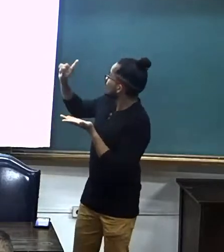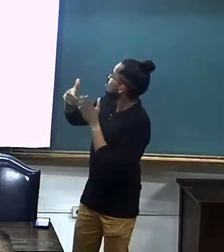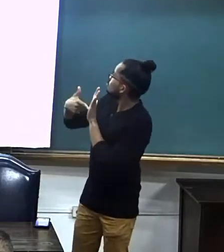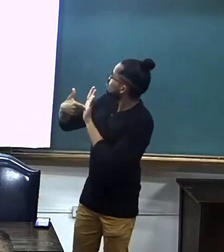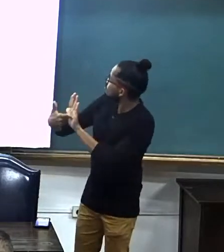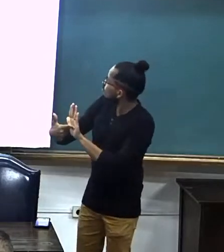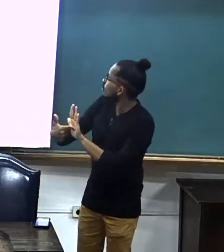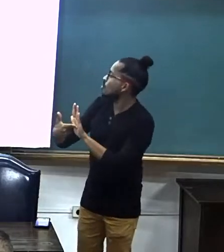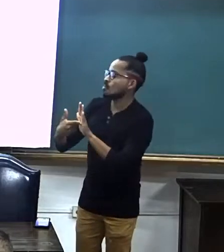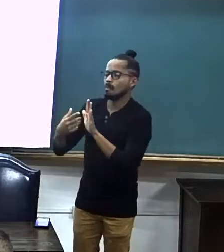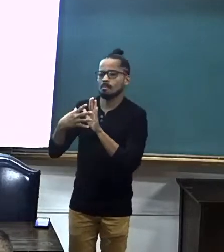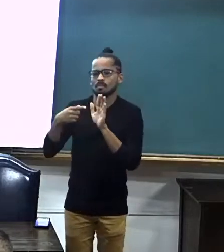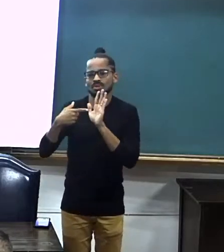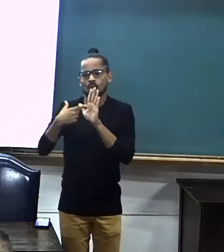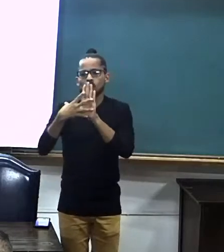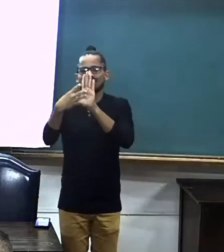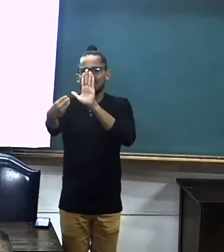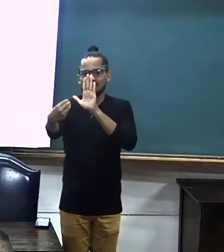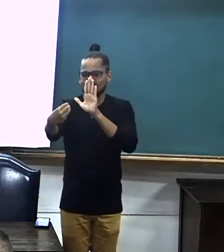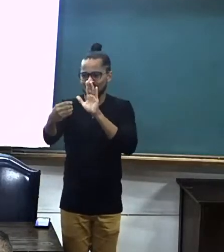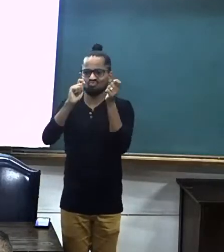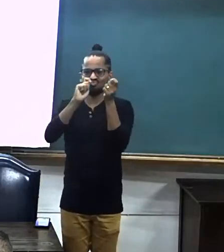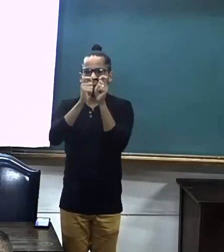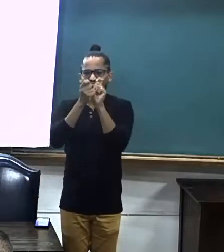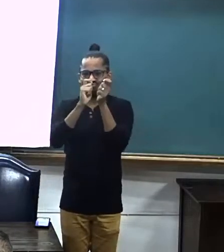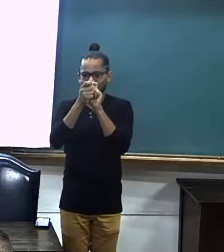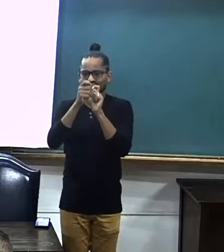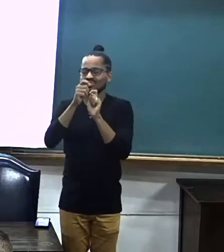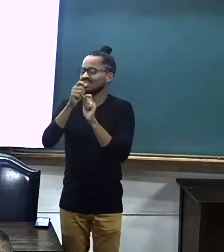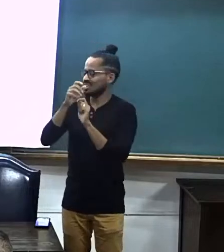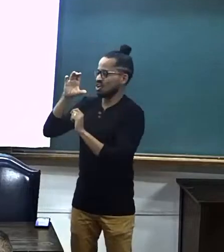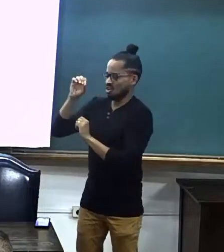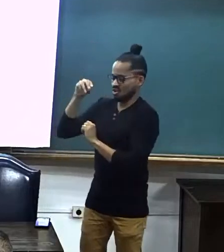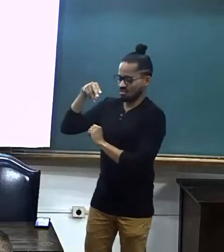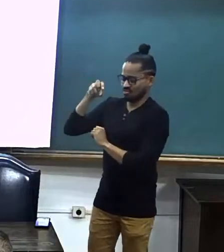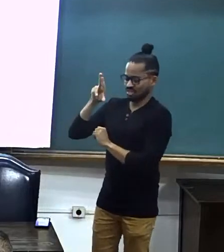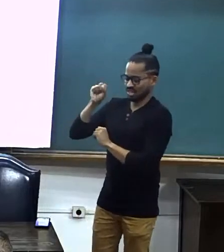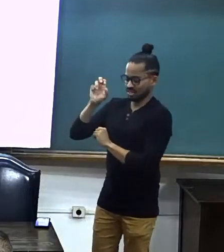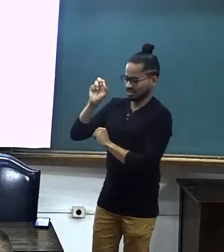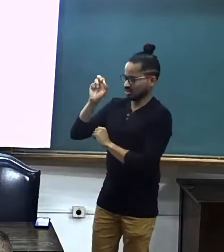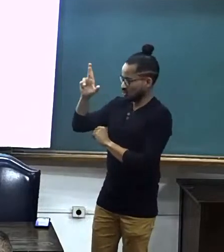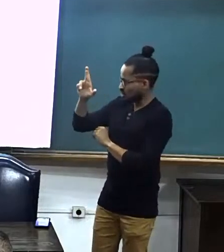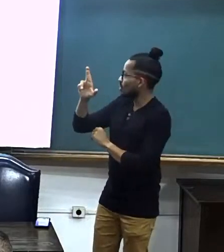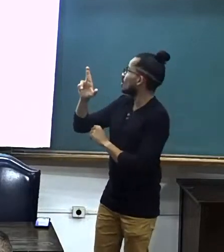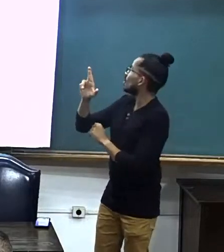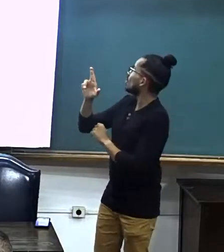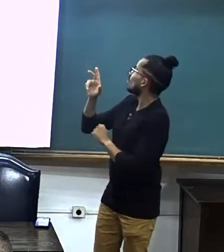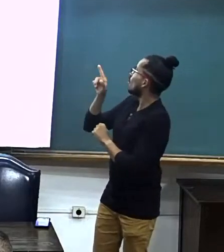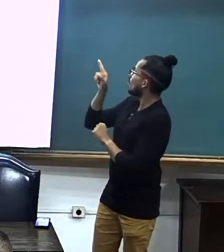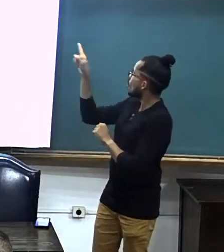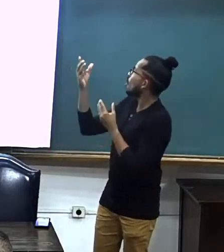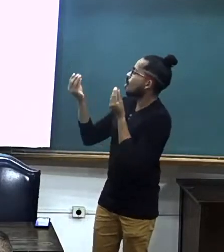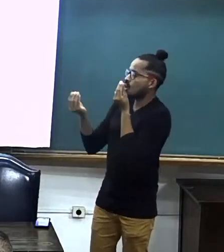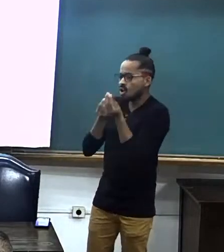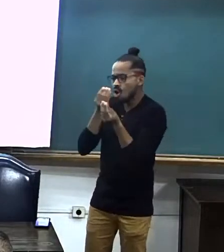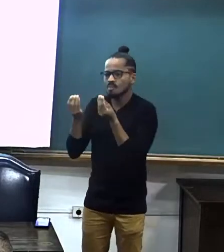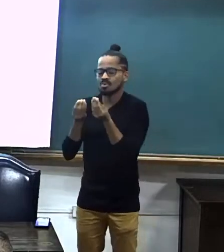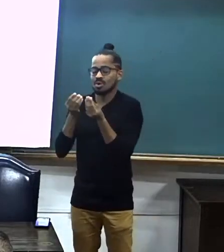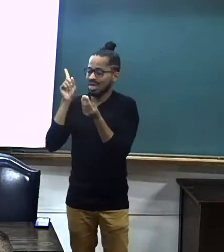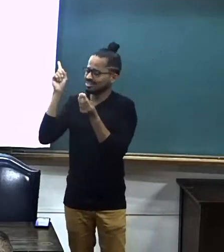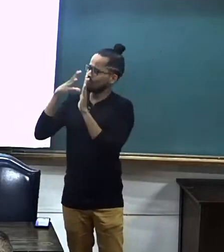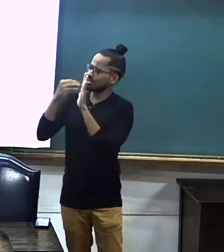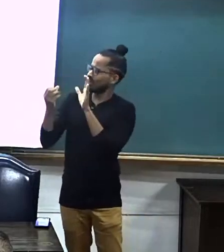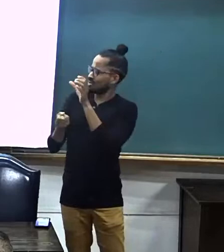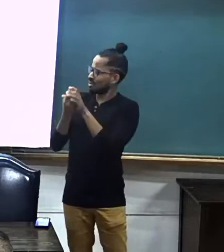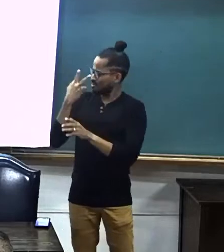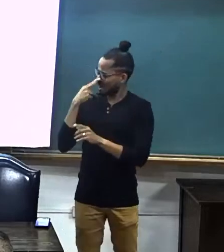converter-distributor model that has been developed by Professor Osamu Fujimura about 30 years ago, I